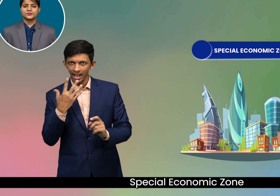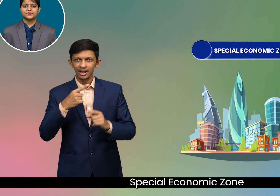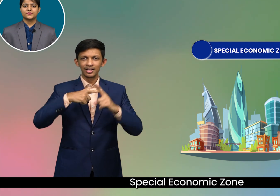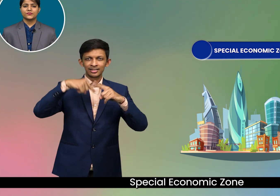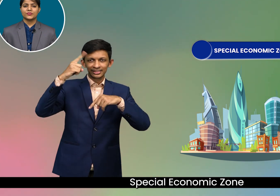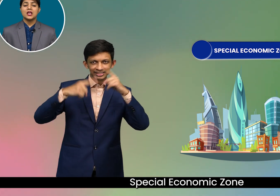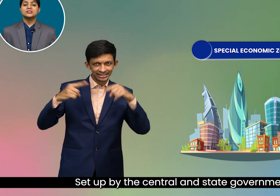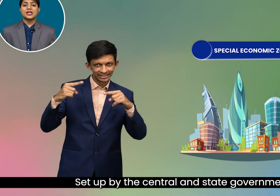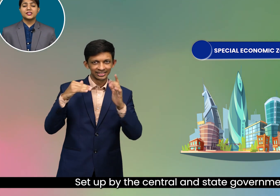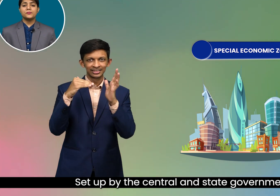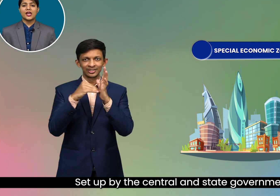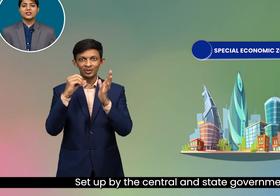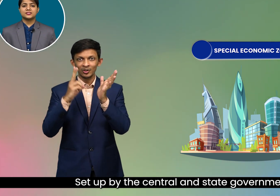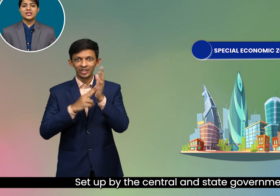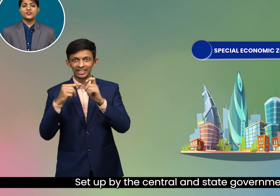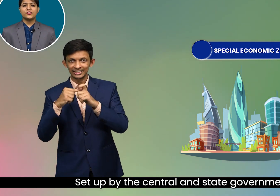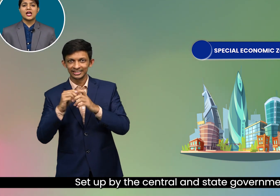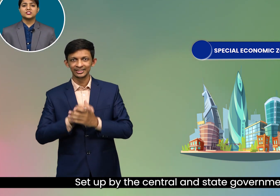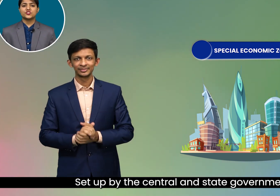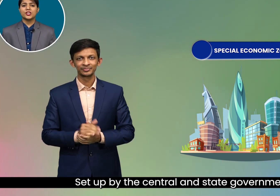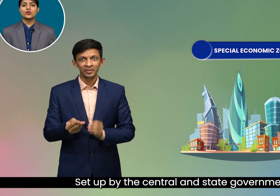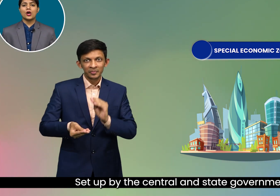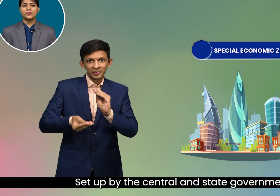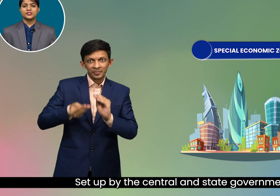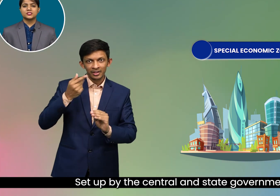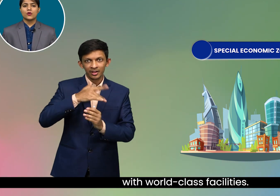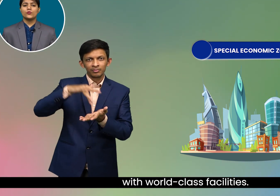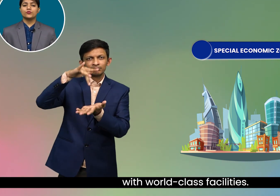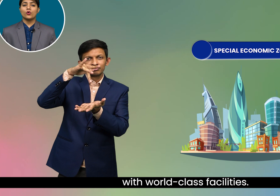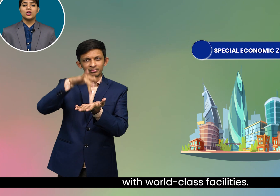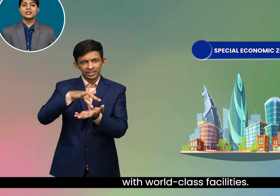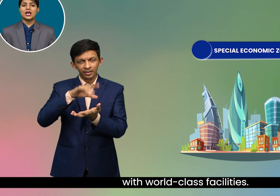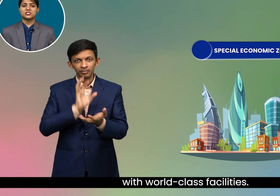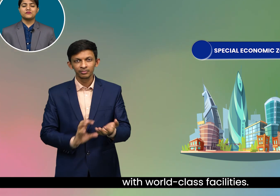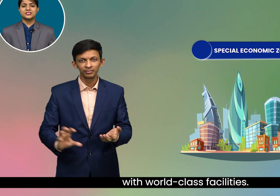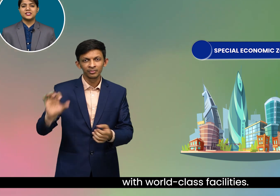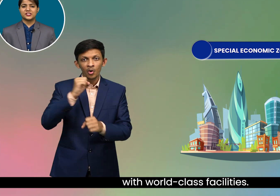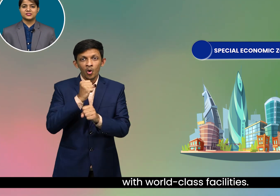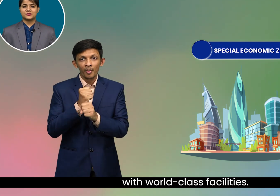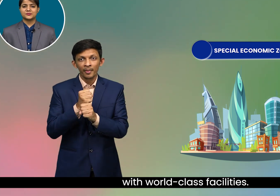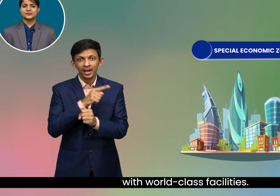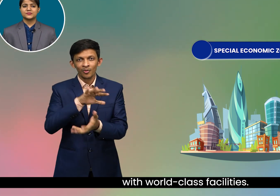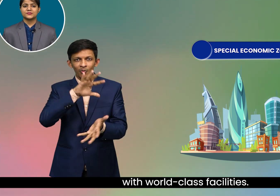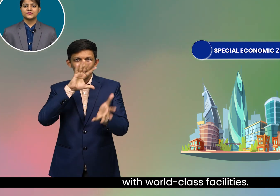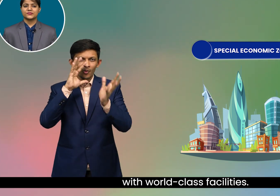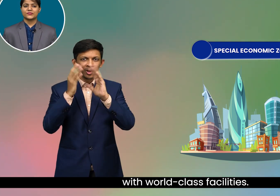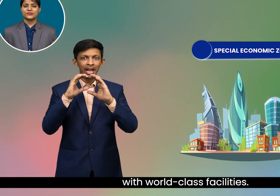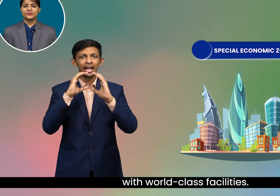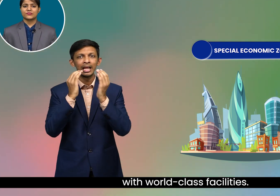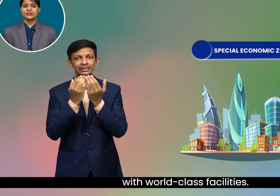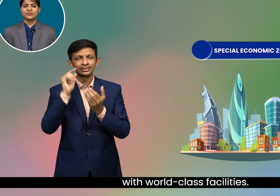Zone, set up by the central and state governments with world-class facilities